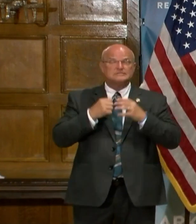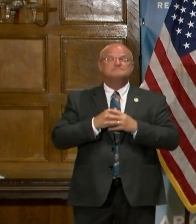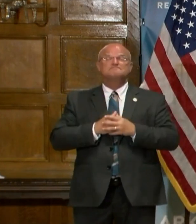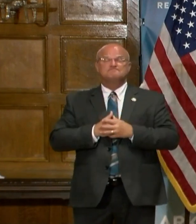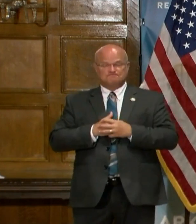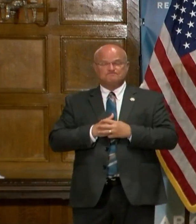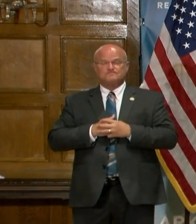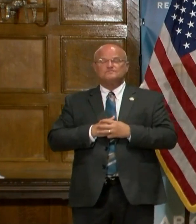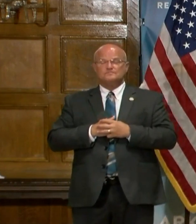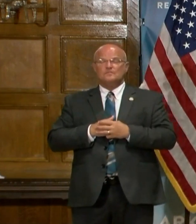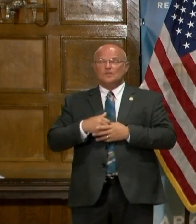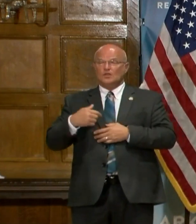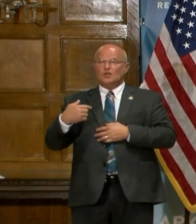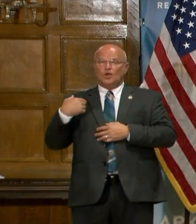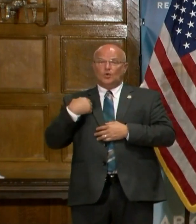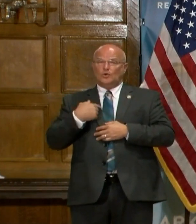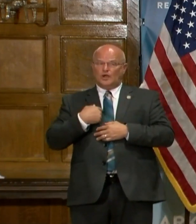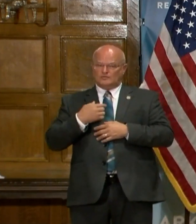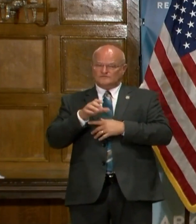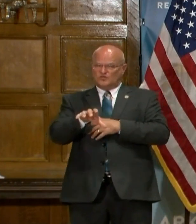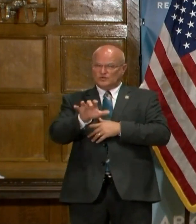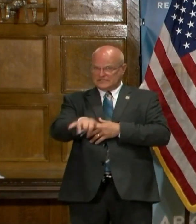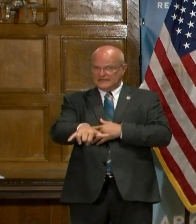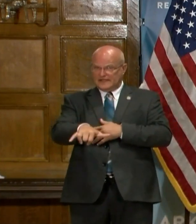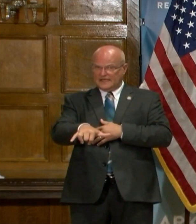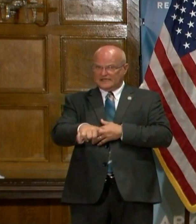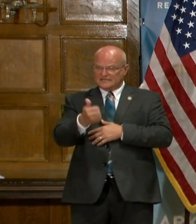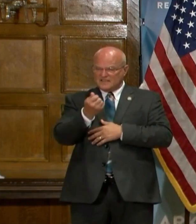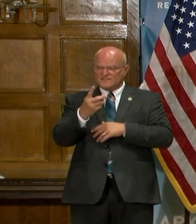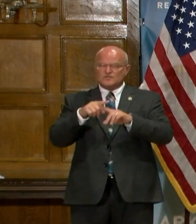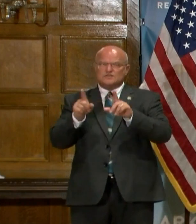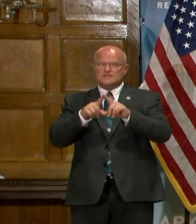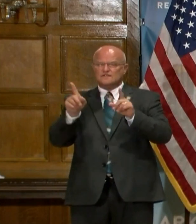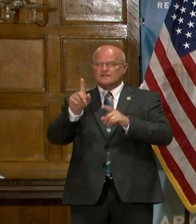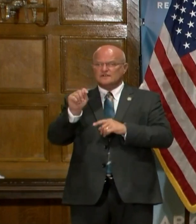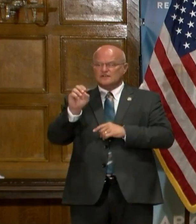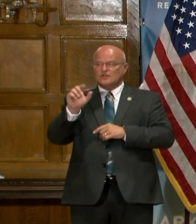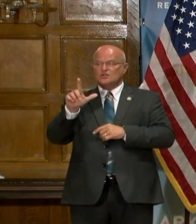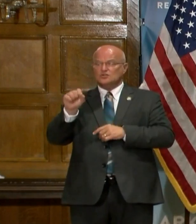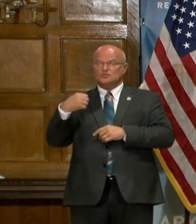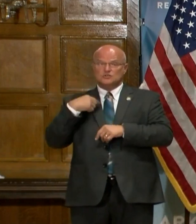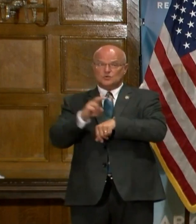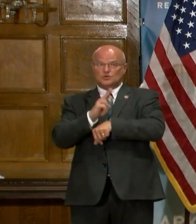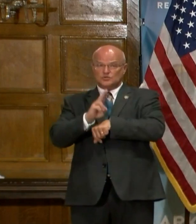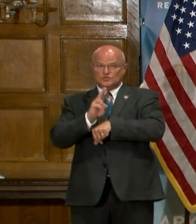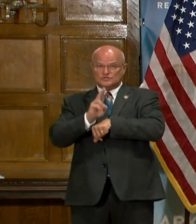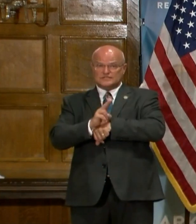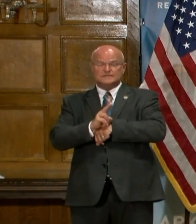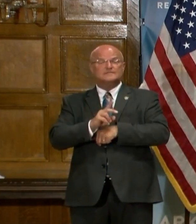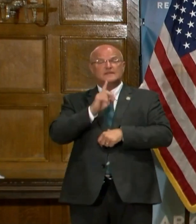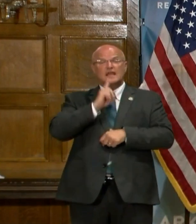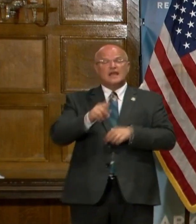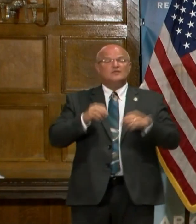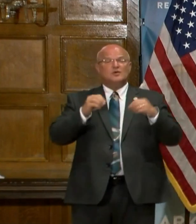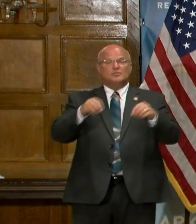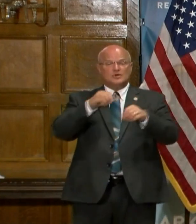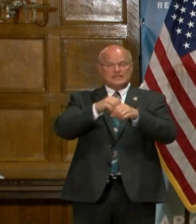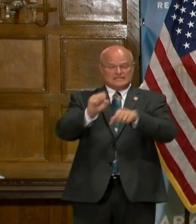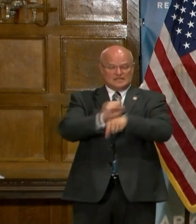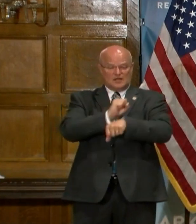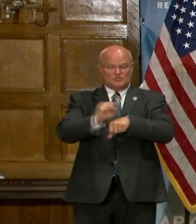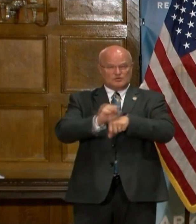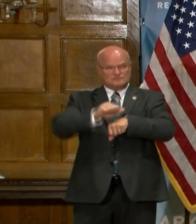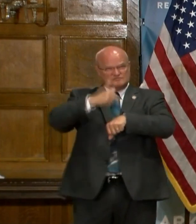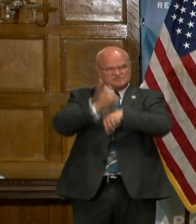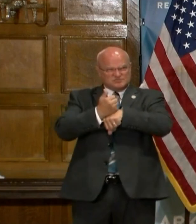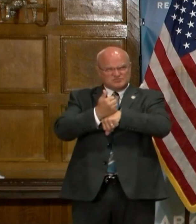And we are enforcing that, and there's a couple different tools for it. We actually put in